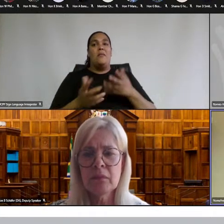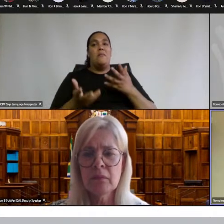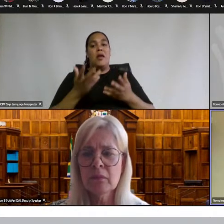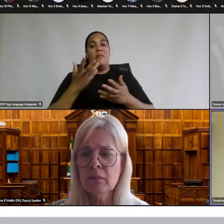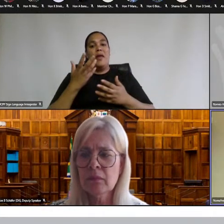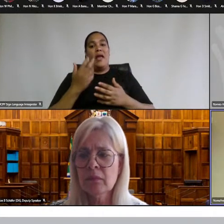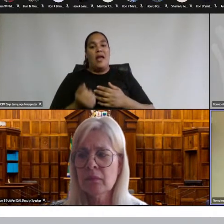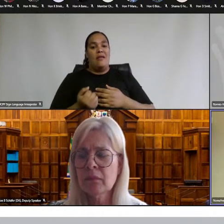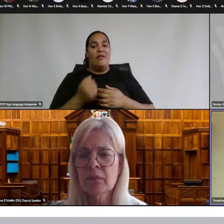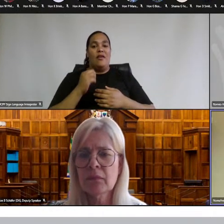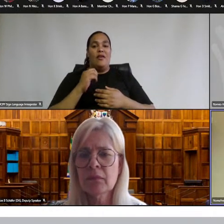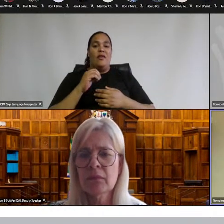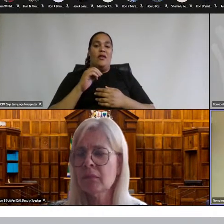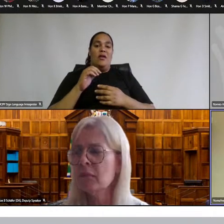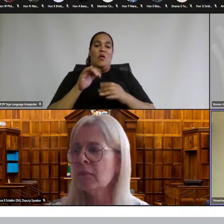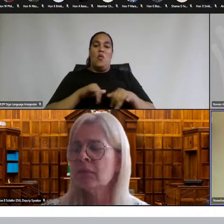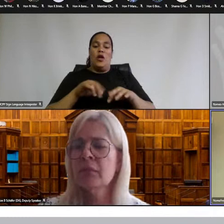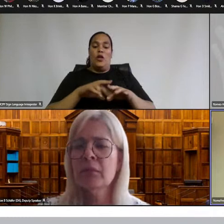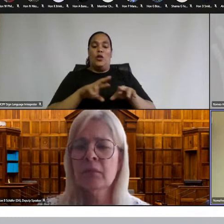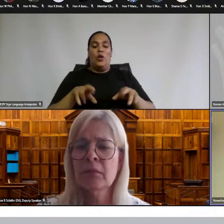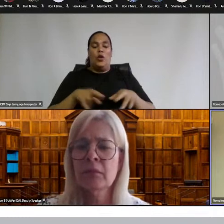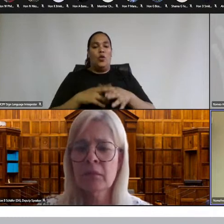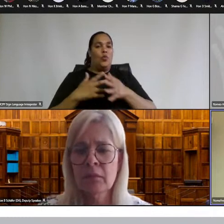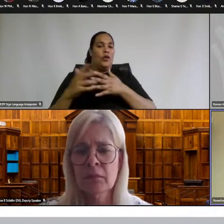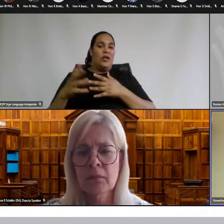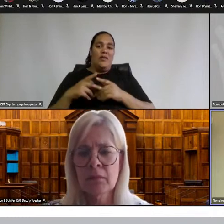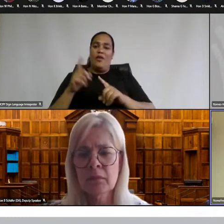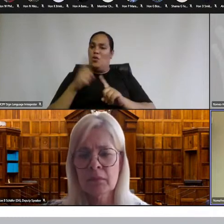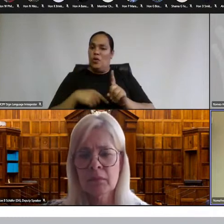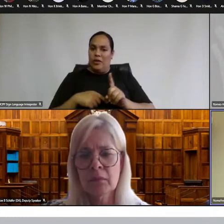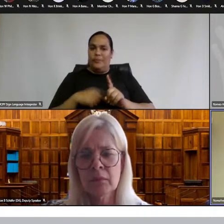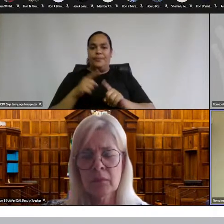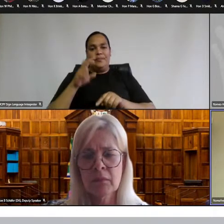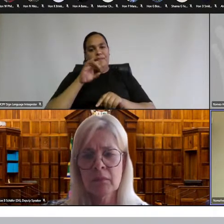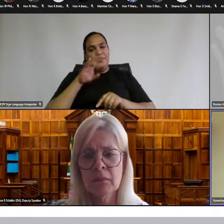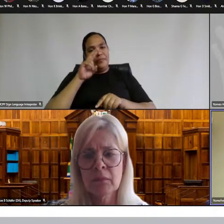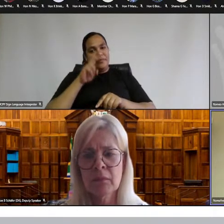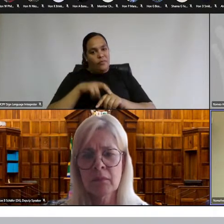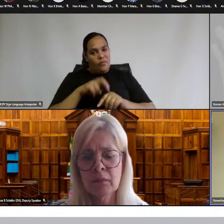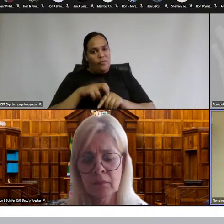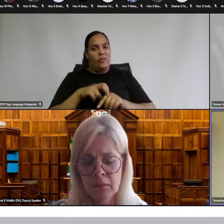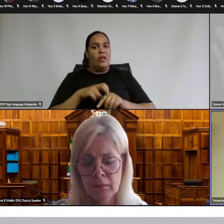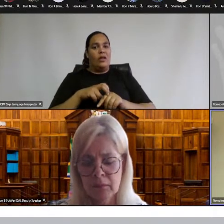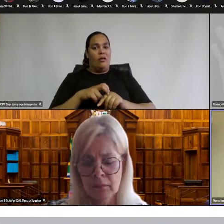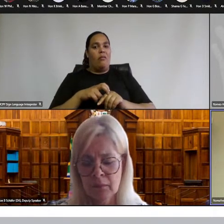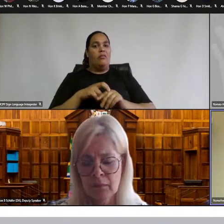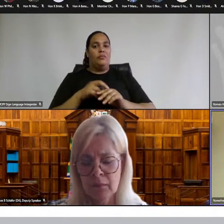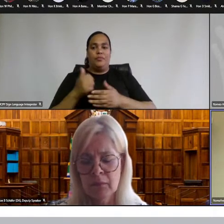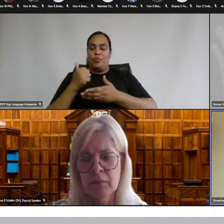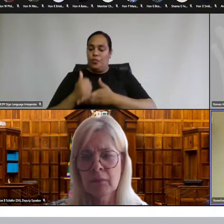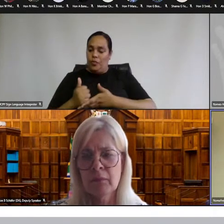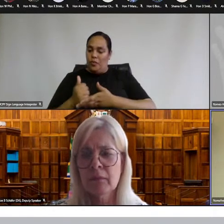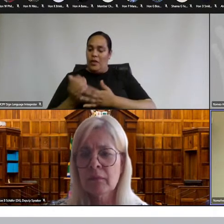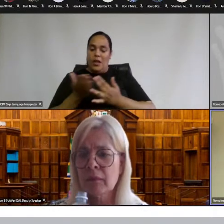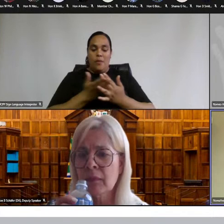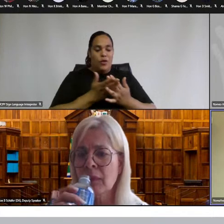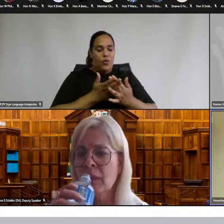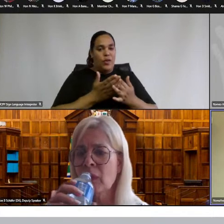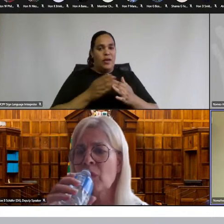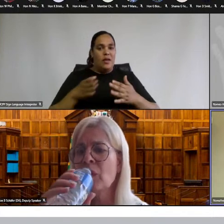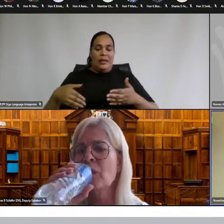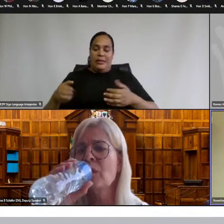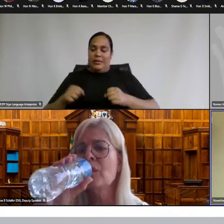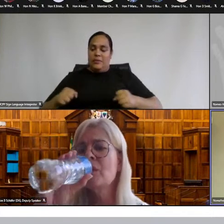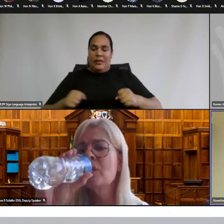a 300-seater waiting room and so forth. You can't. You still have to leave the other chair in between. And also we